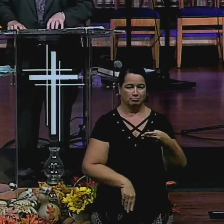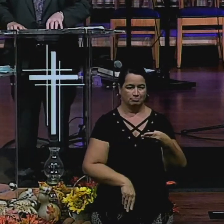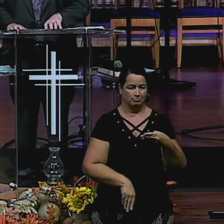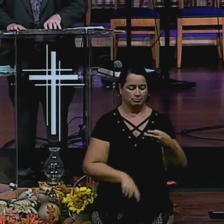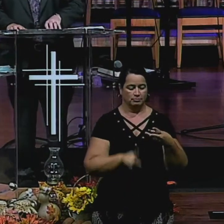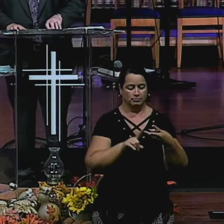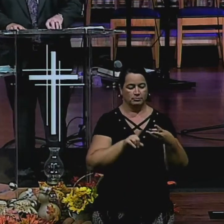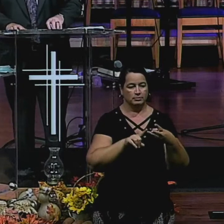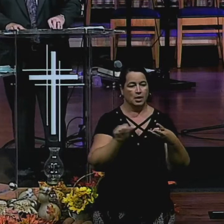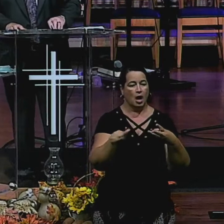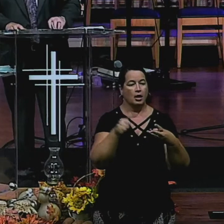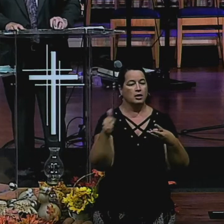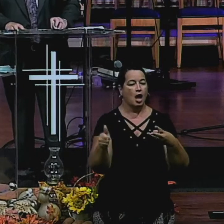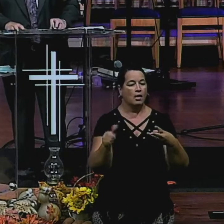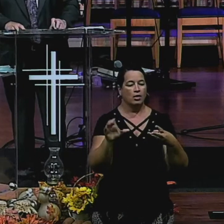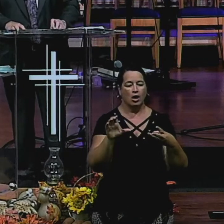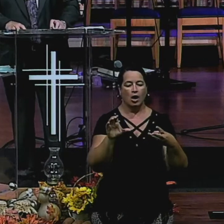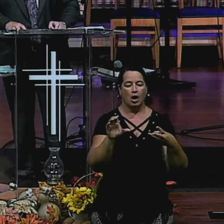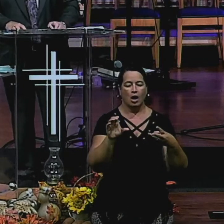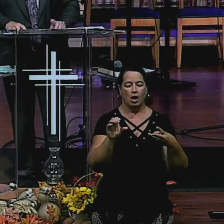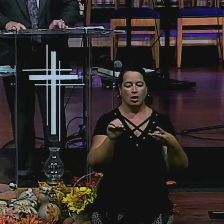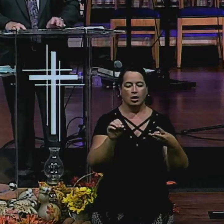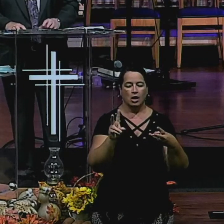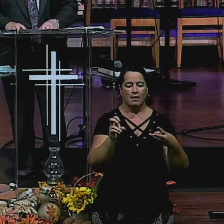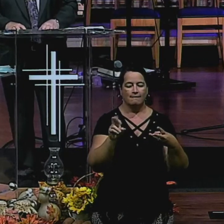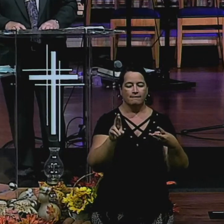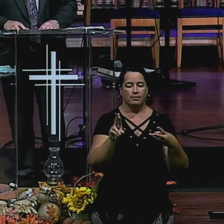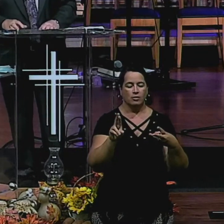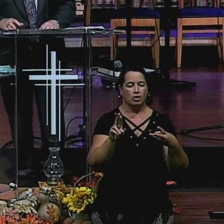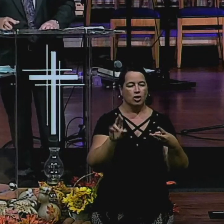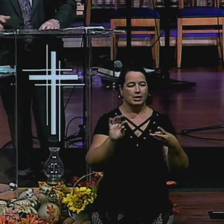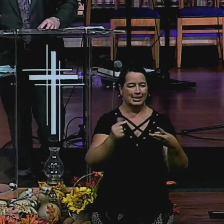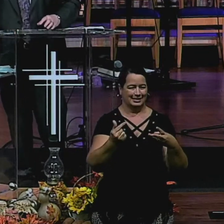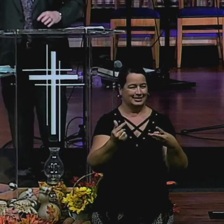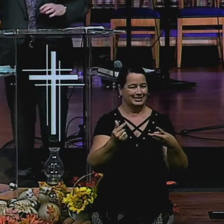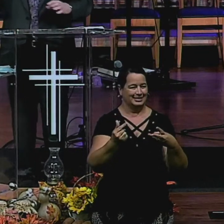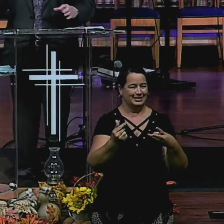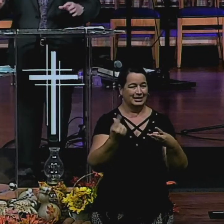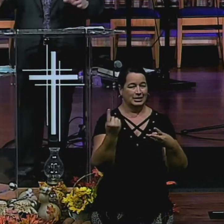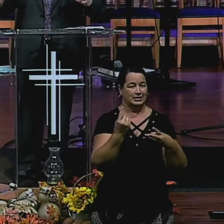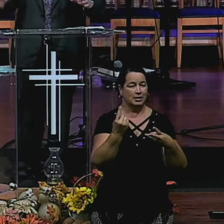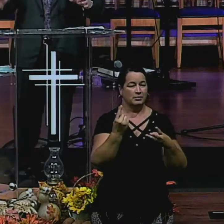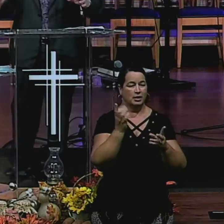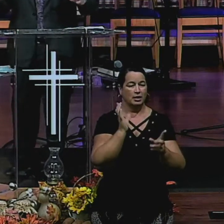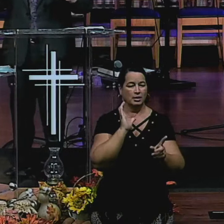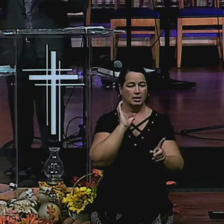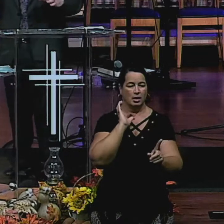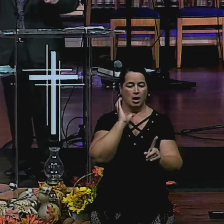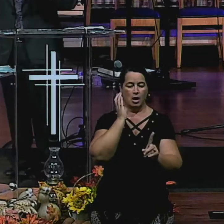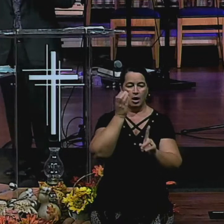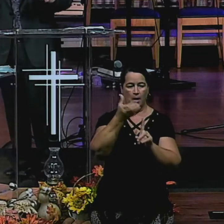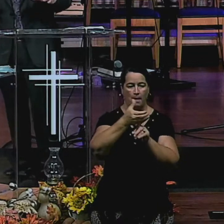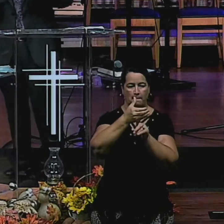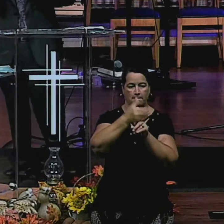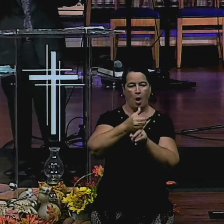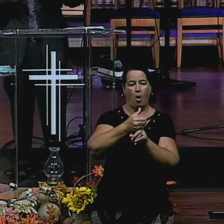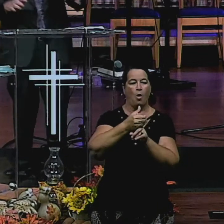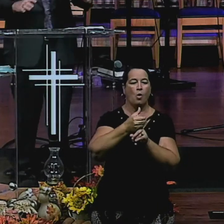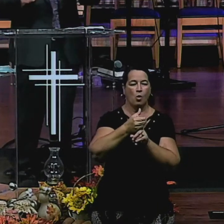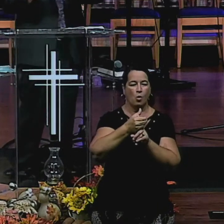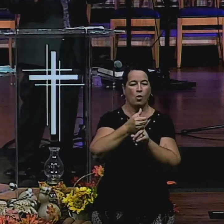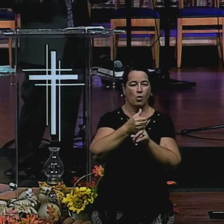word, covering. We're going to come back to this word, but it's something that fully and completely blots